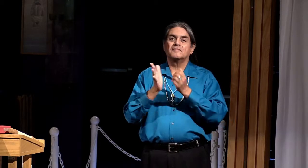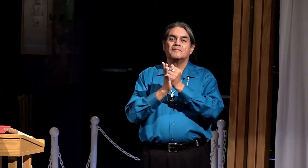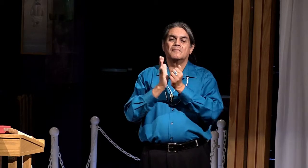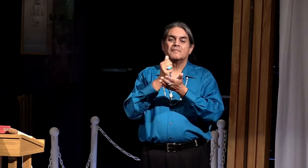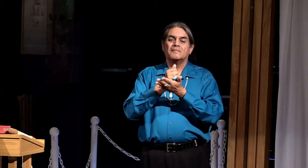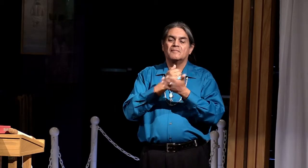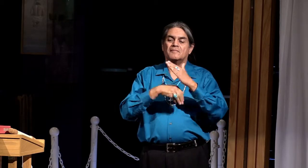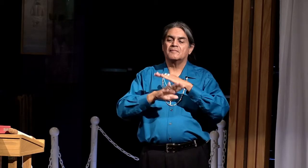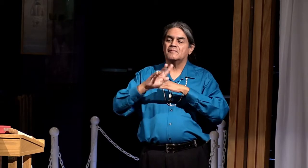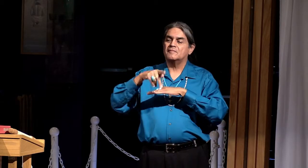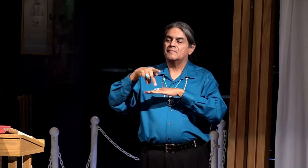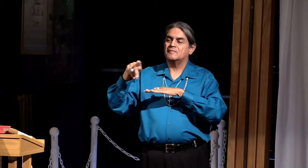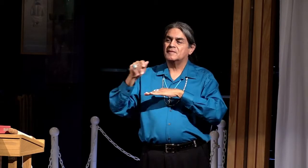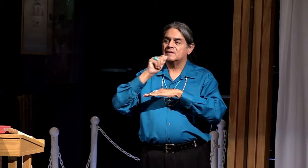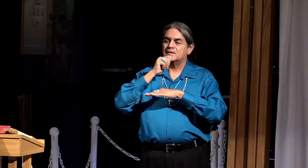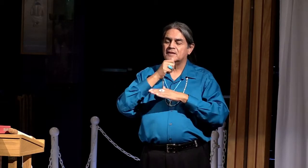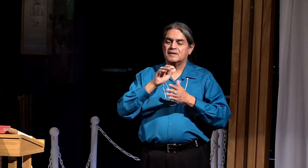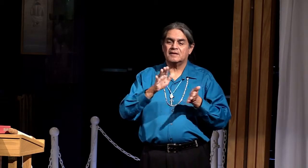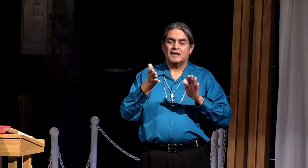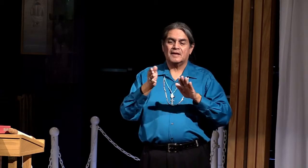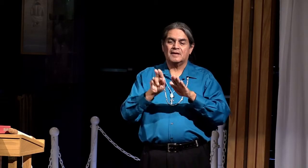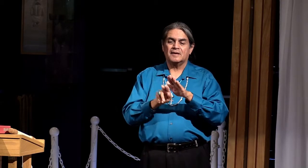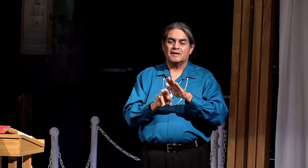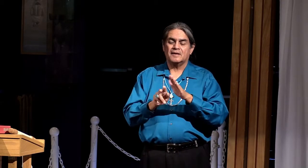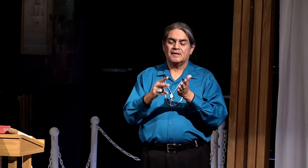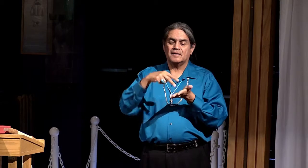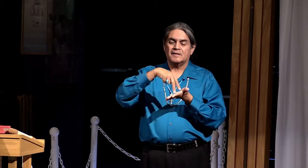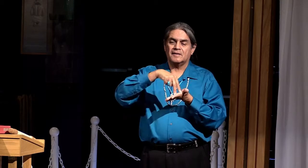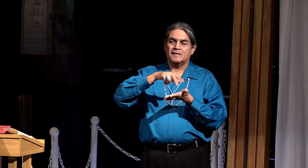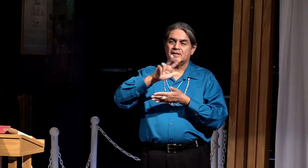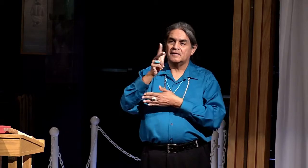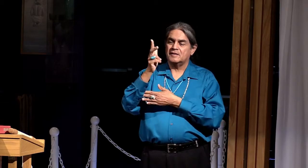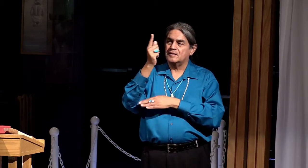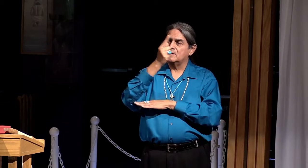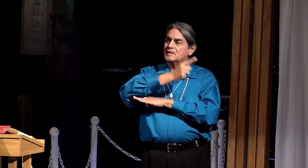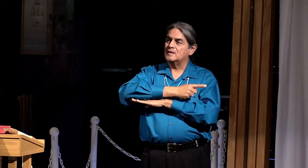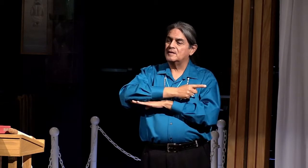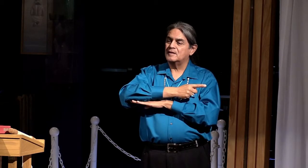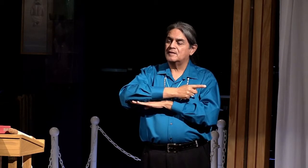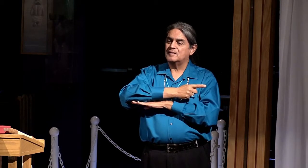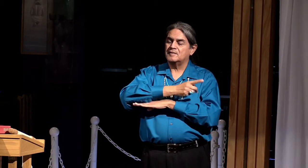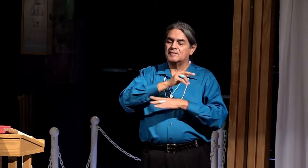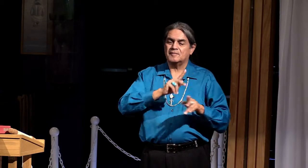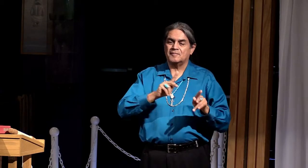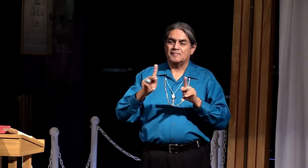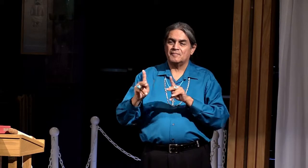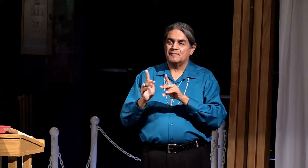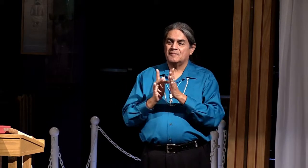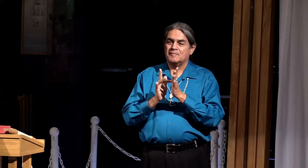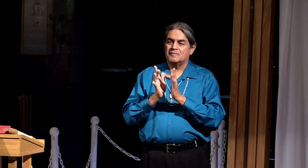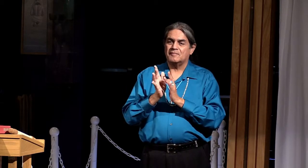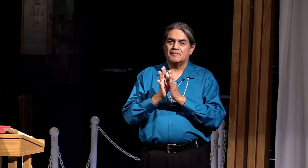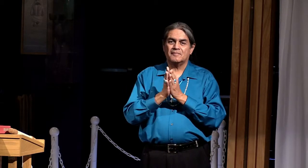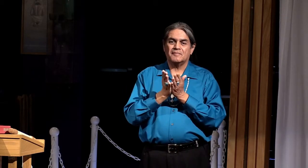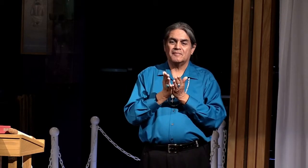Pilate. He suffered death and was buried, and rose again on the third day in accordance with the Scriptures.